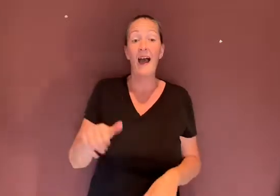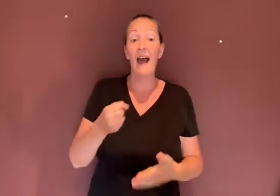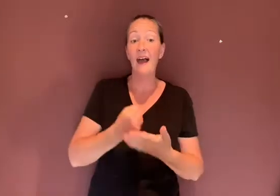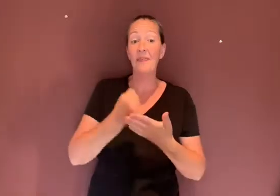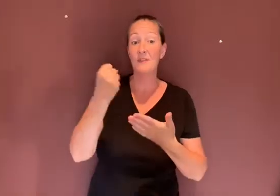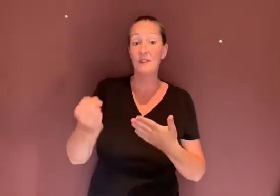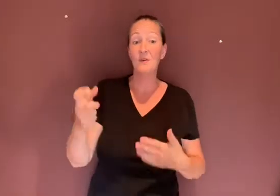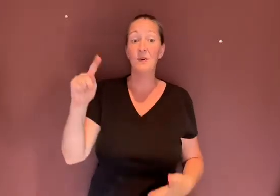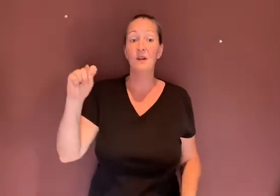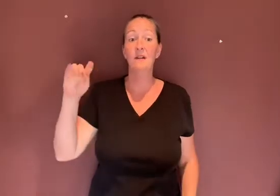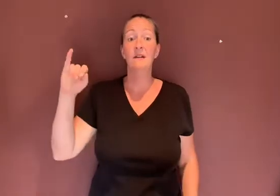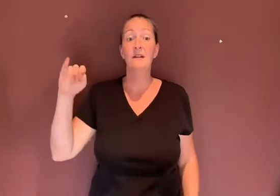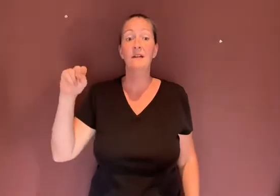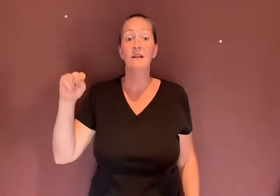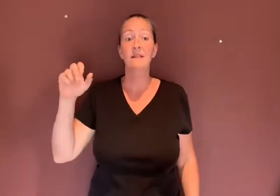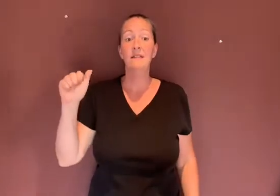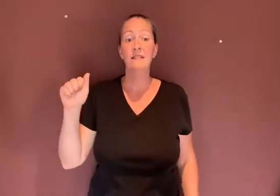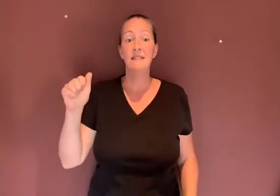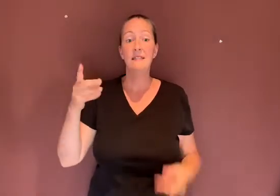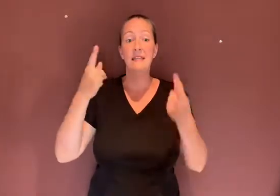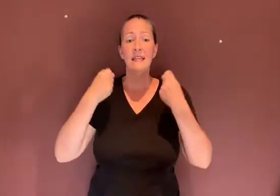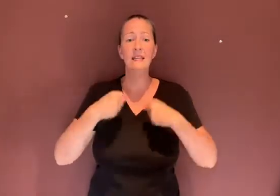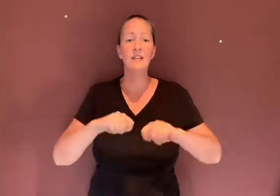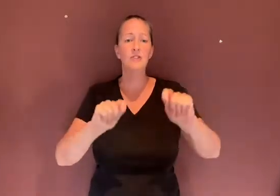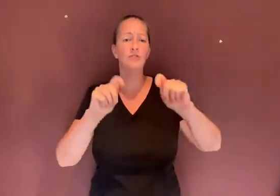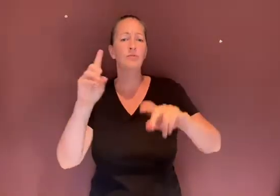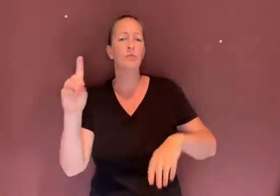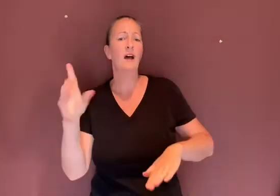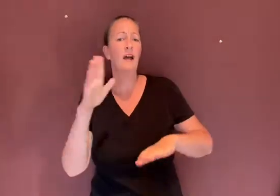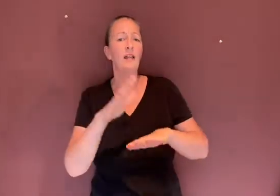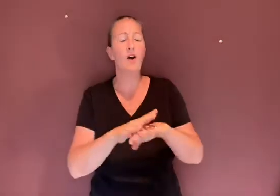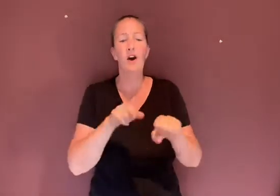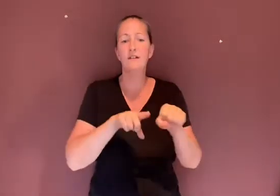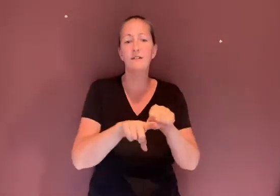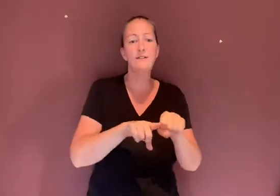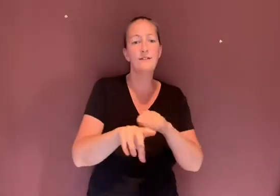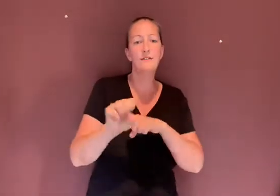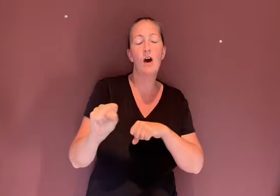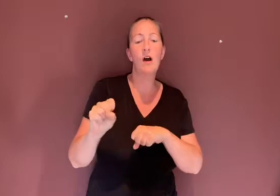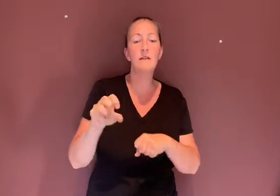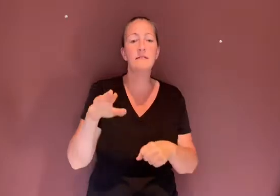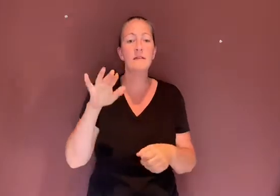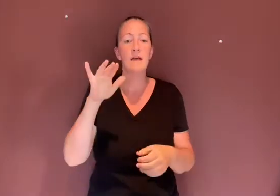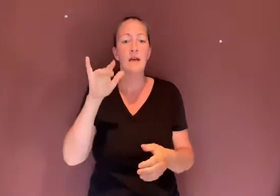At the store, Tina tried on socks